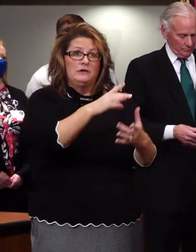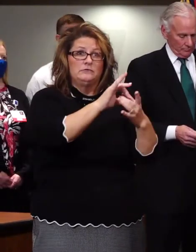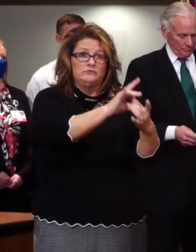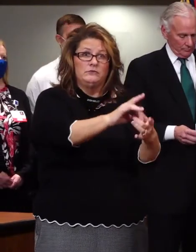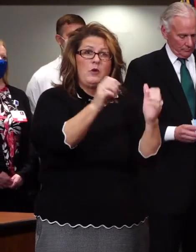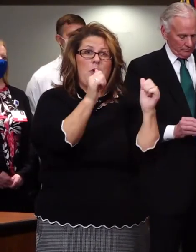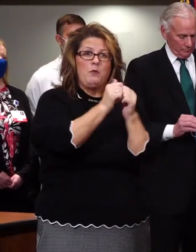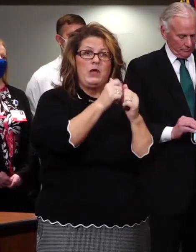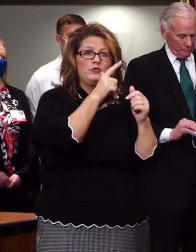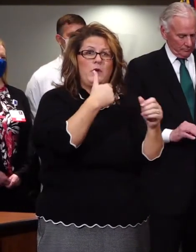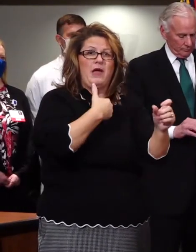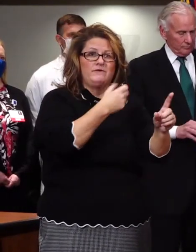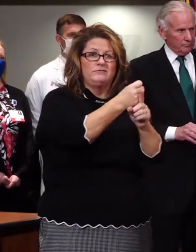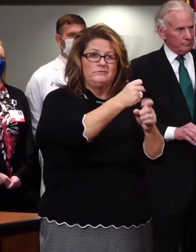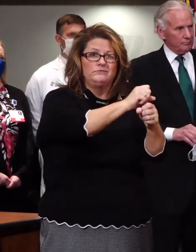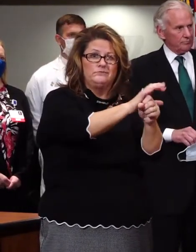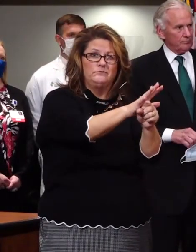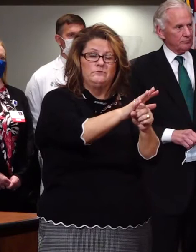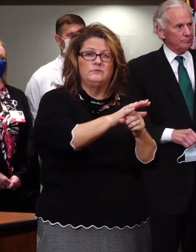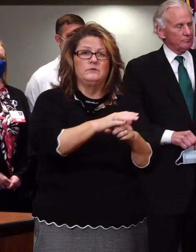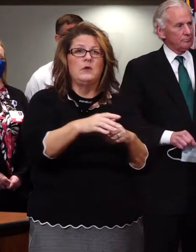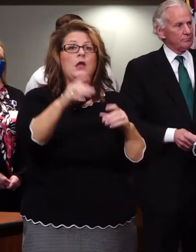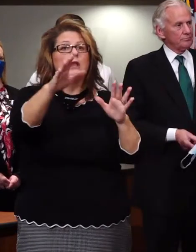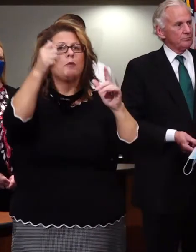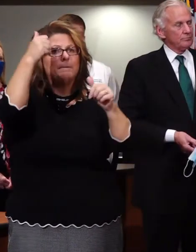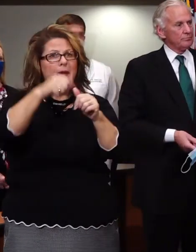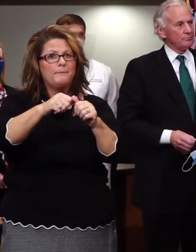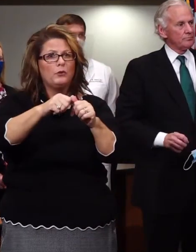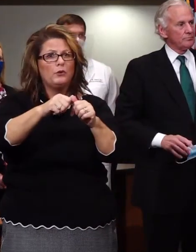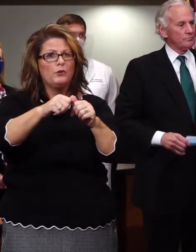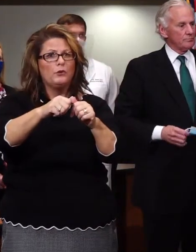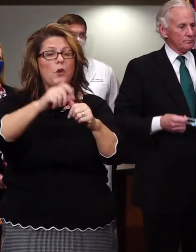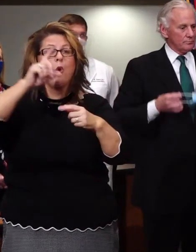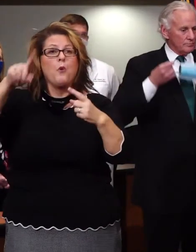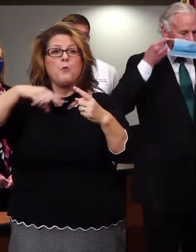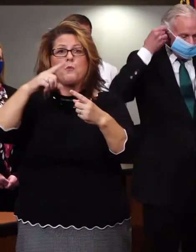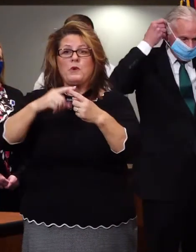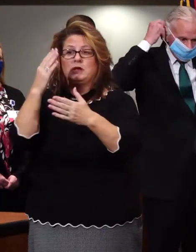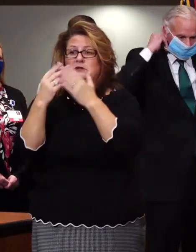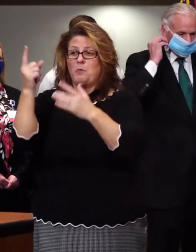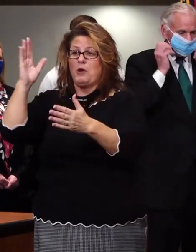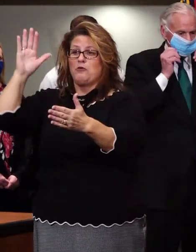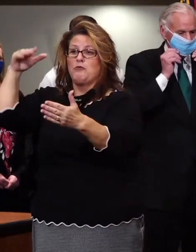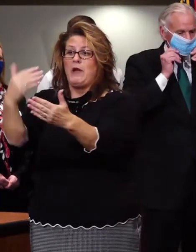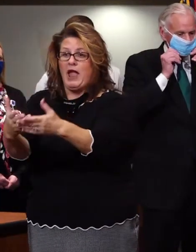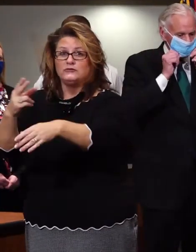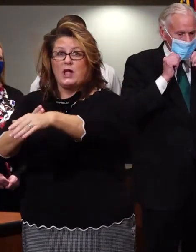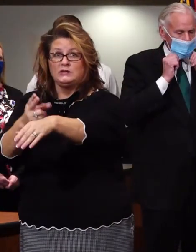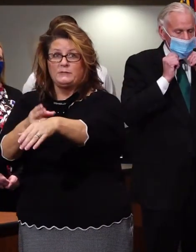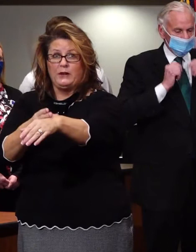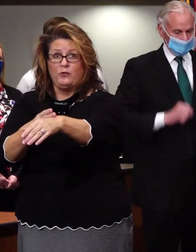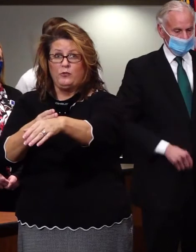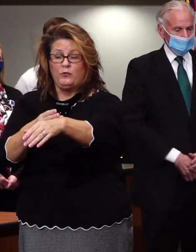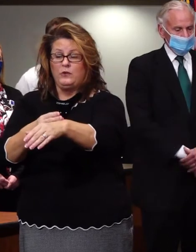number of illnesses. Just a reminder, there's a long lag time between the numbers that get reported when somebody goes to the hospital and ultimately when somebody